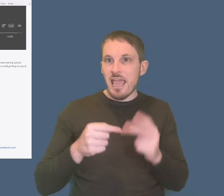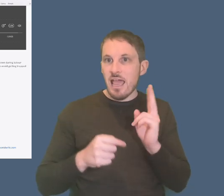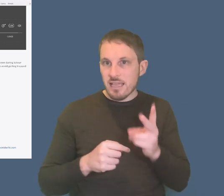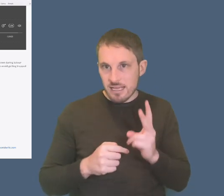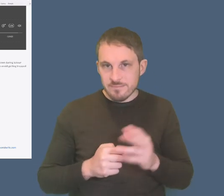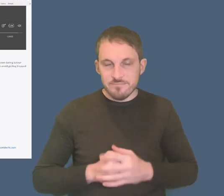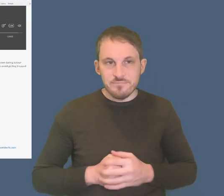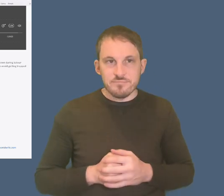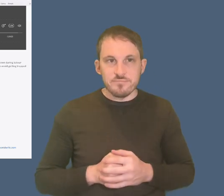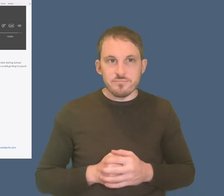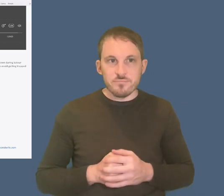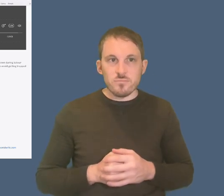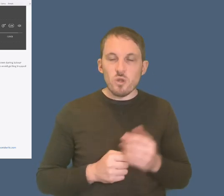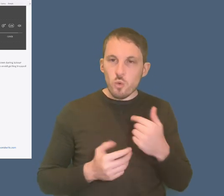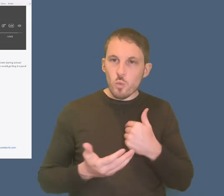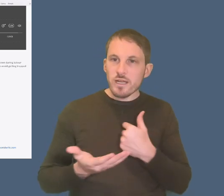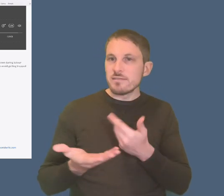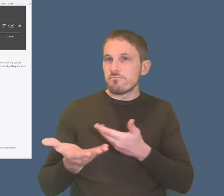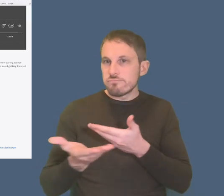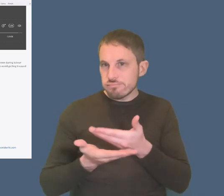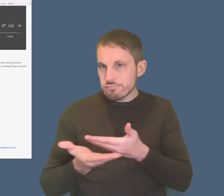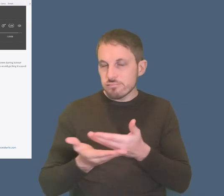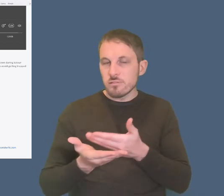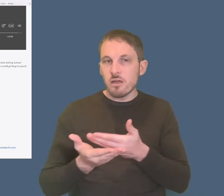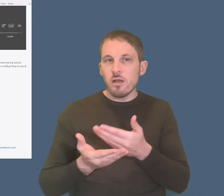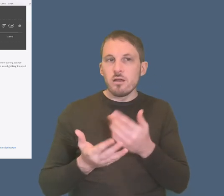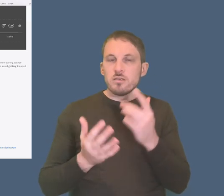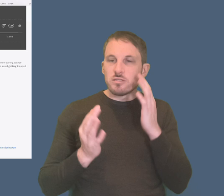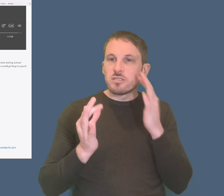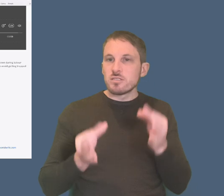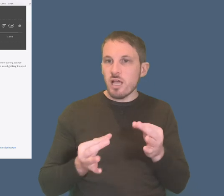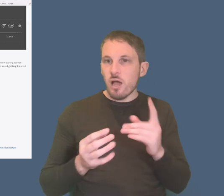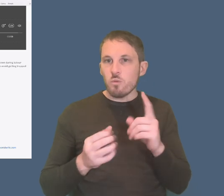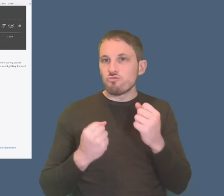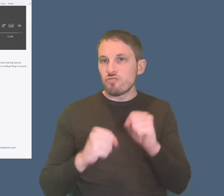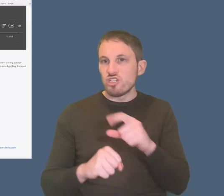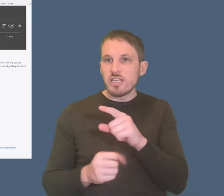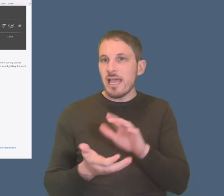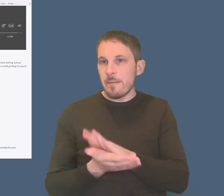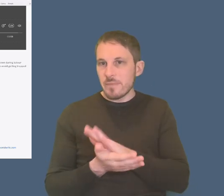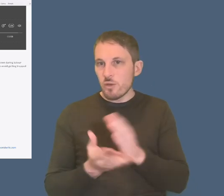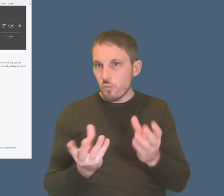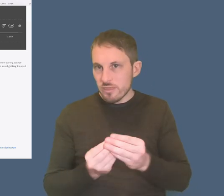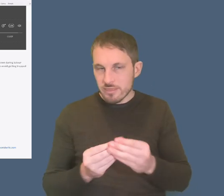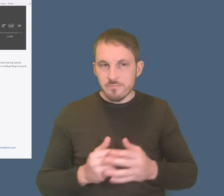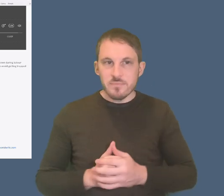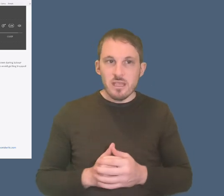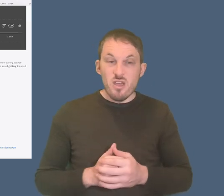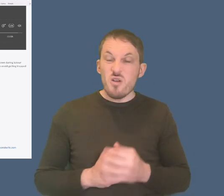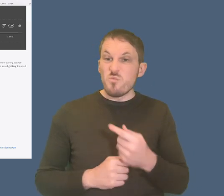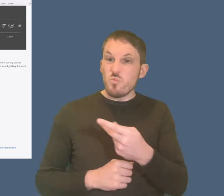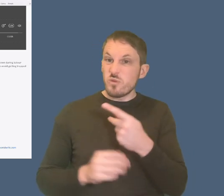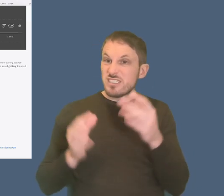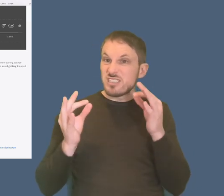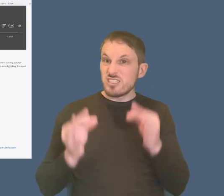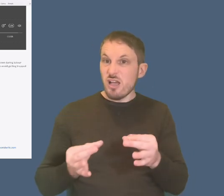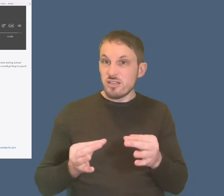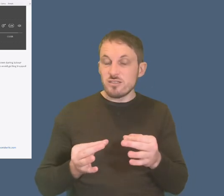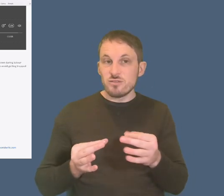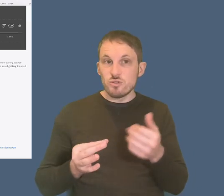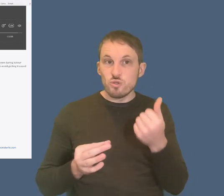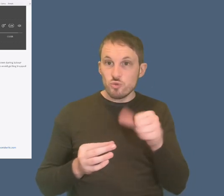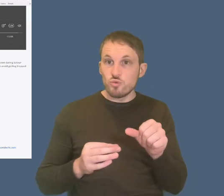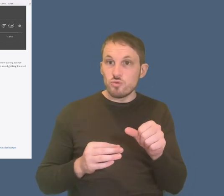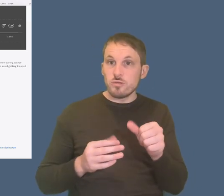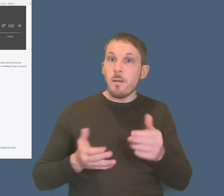used, we talked about this together and decided on a strategy that she was happy with. And we decided to use a side-lying